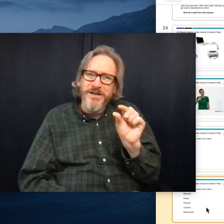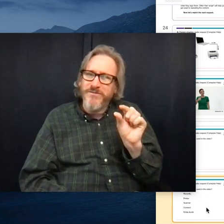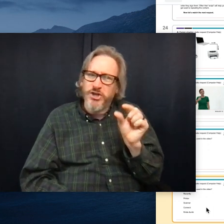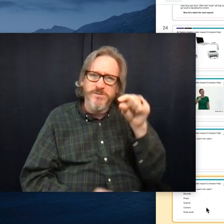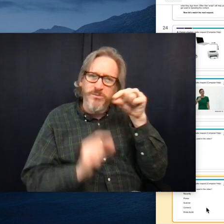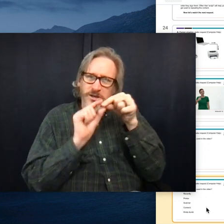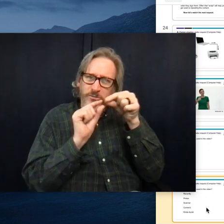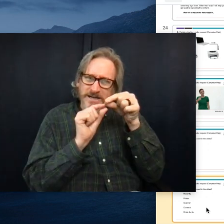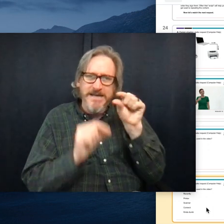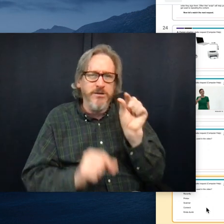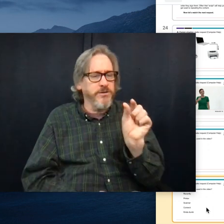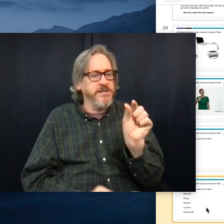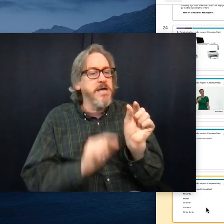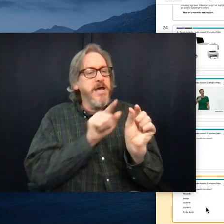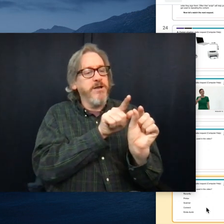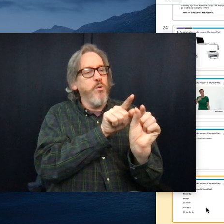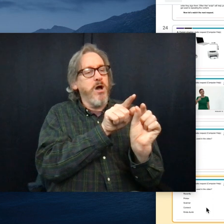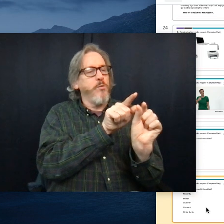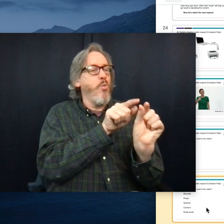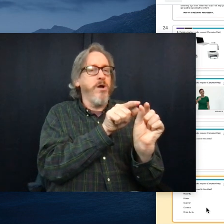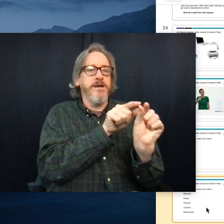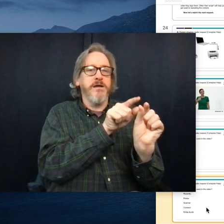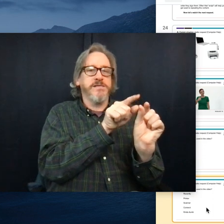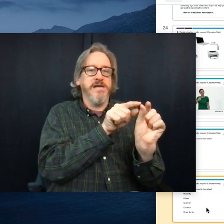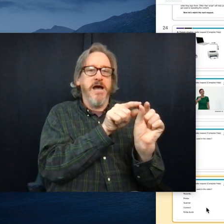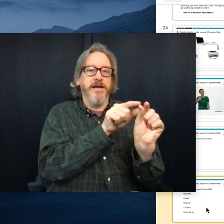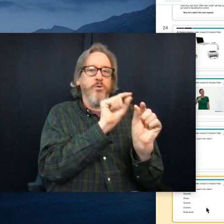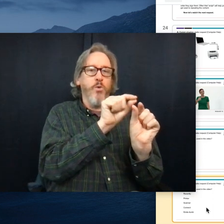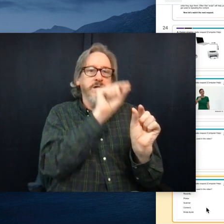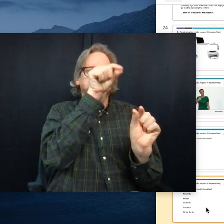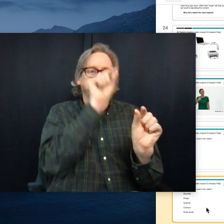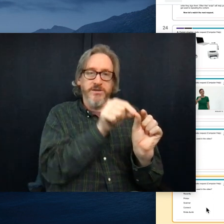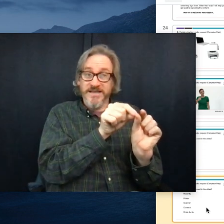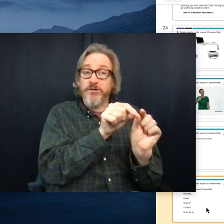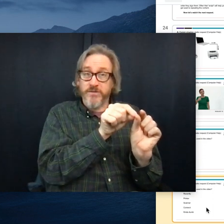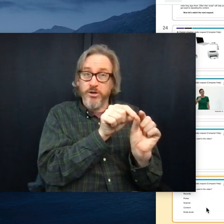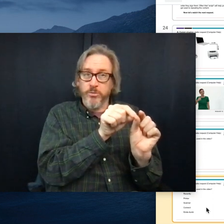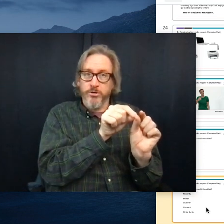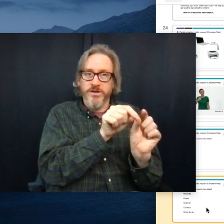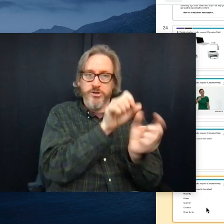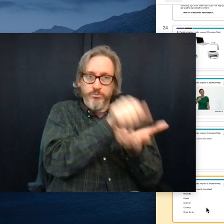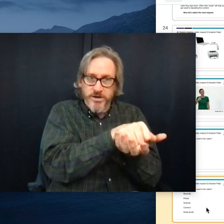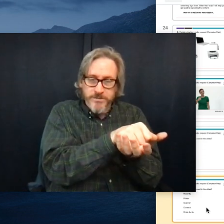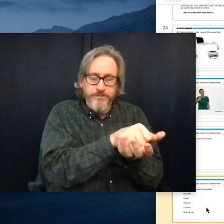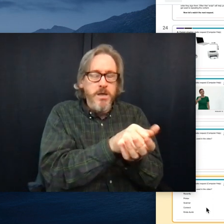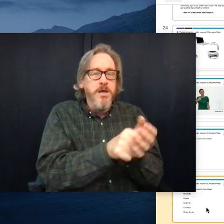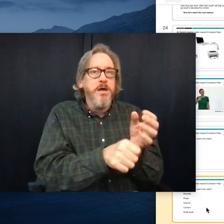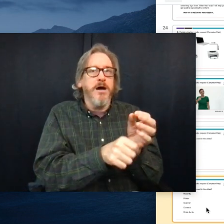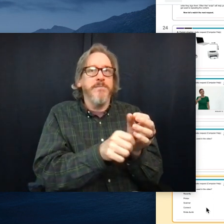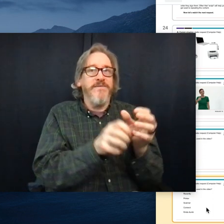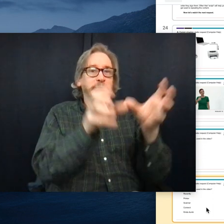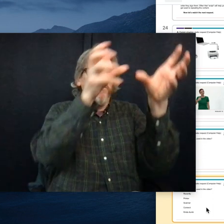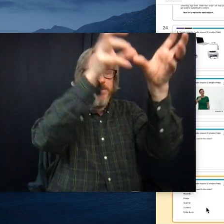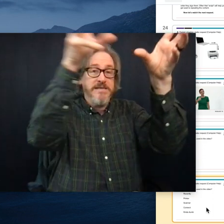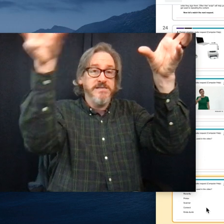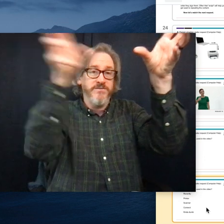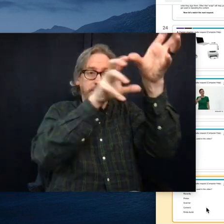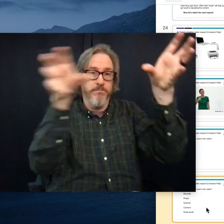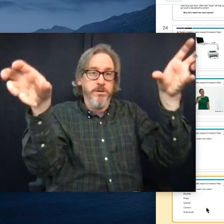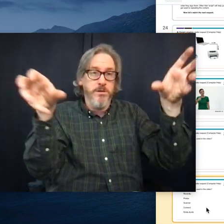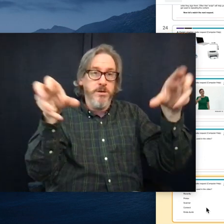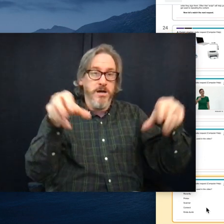not really even cubes, they were little rectangular things. And on one side was the letter that you were going to print. And they would have